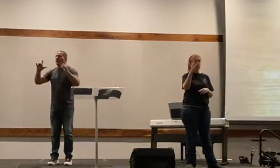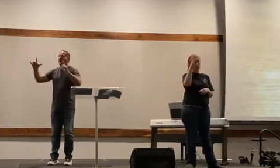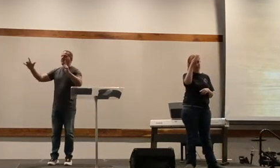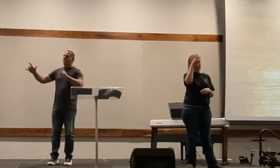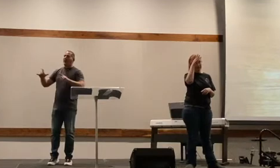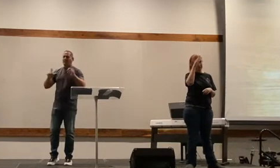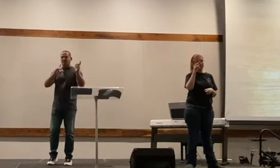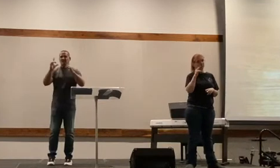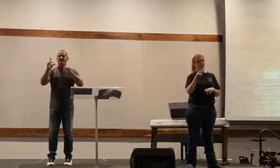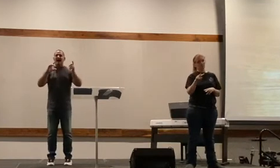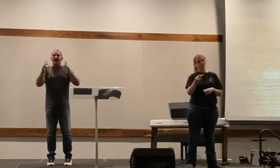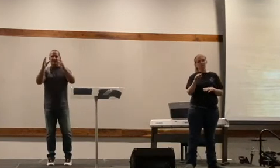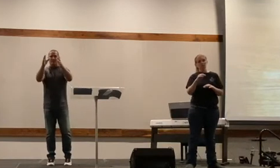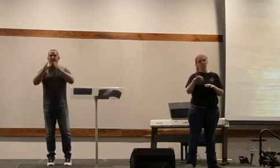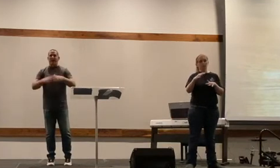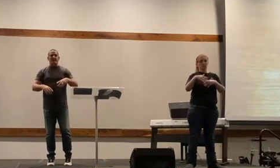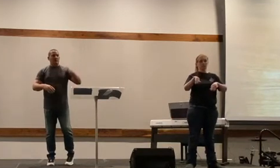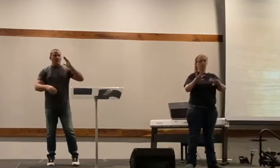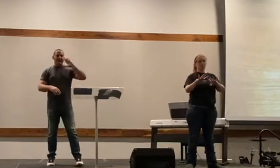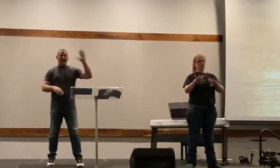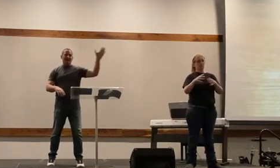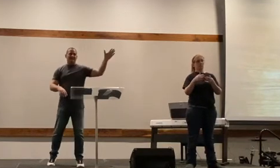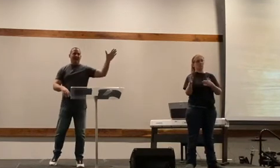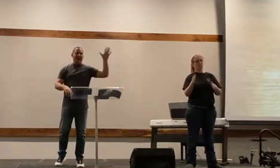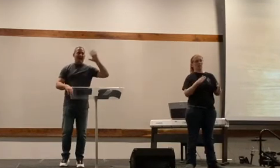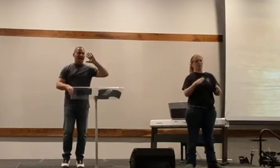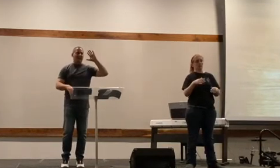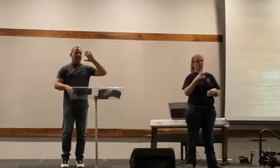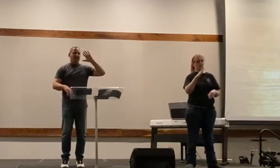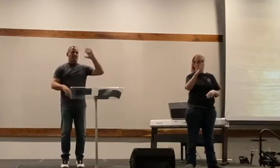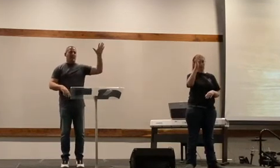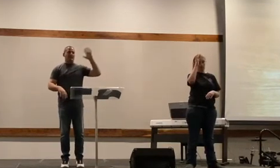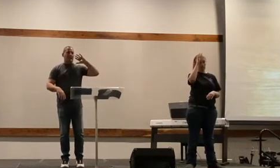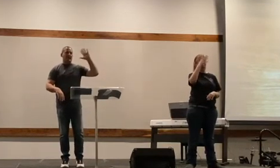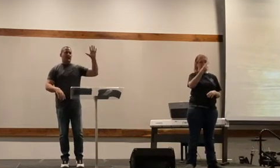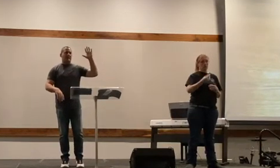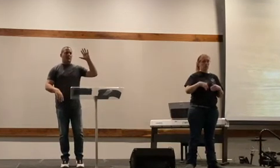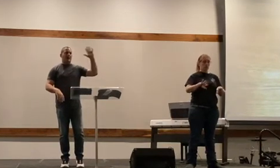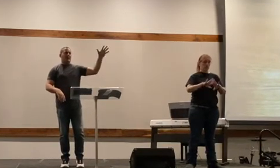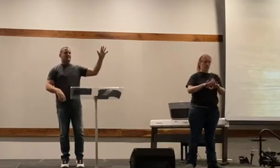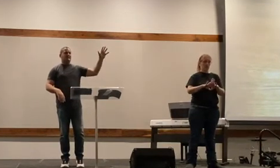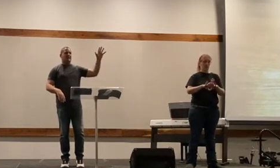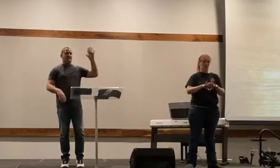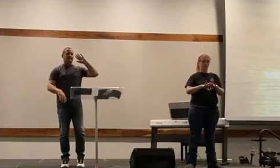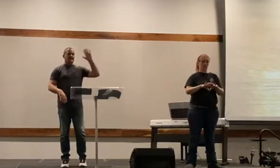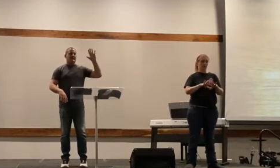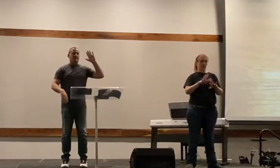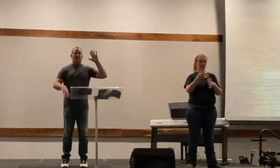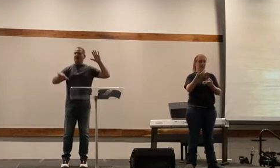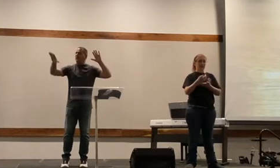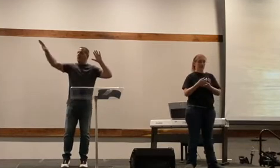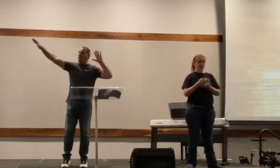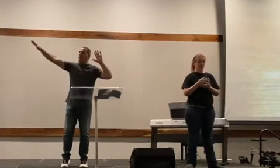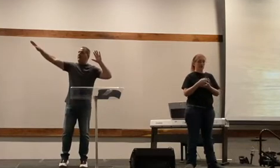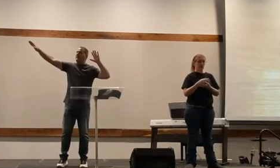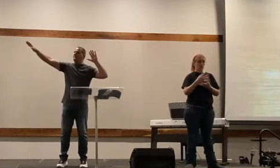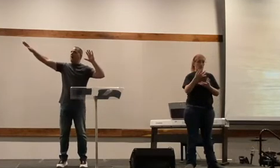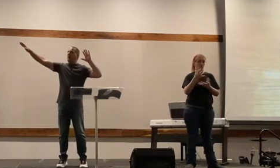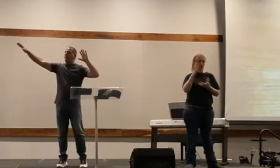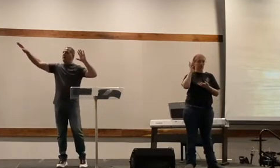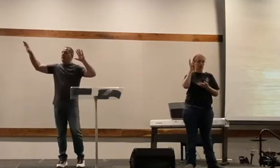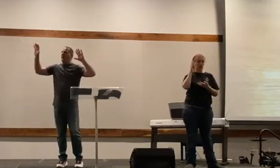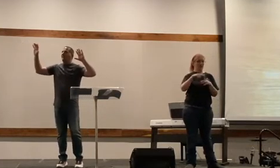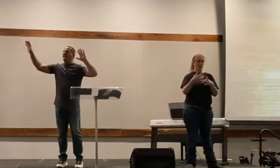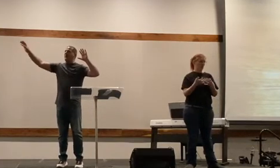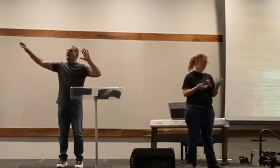eye off the property. He took his eye off the plan. Right? He had his dad and the property and what his inheritance in the peripheral, but he wanted his